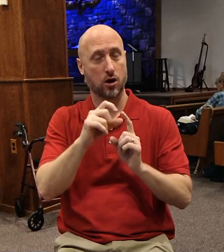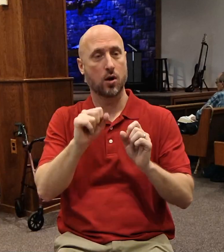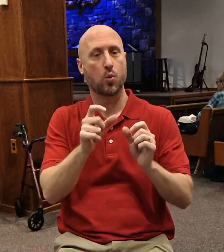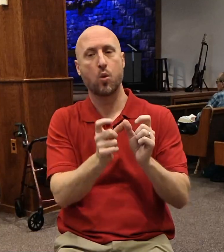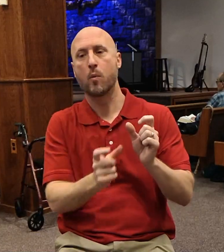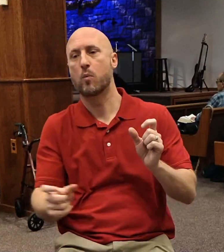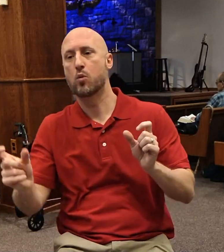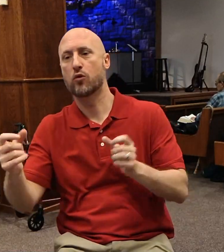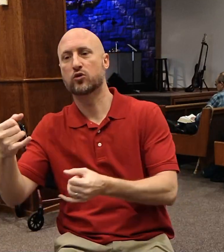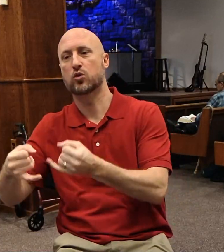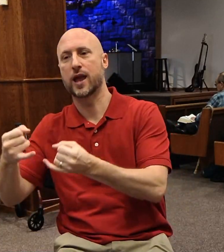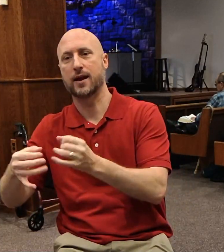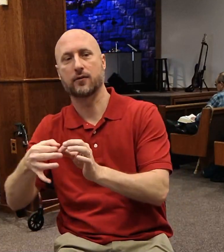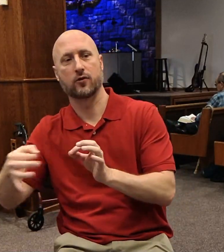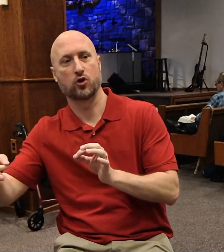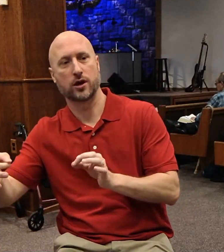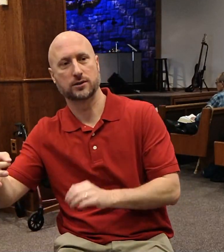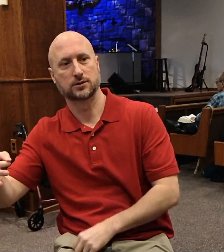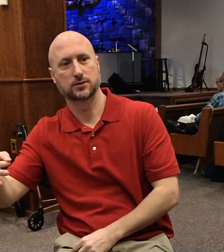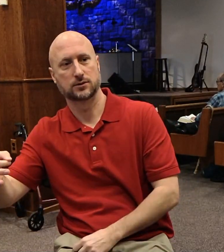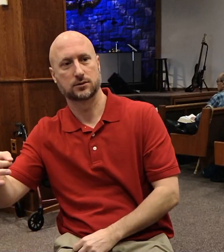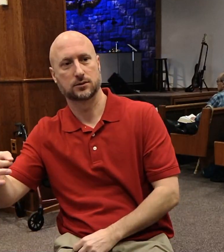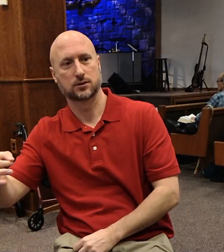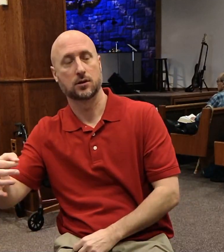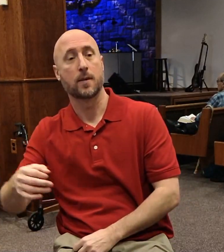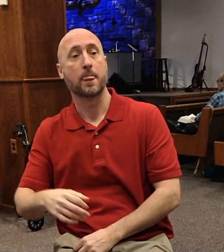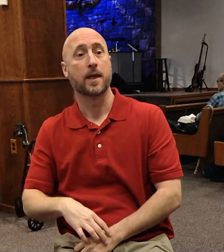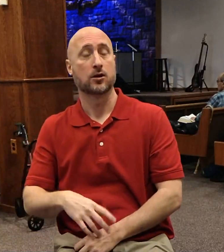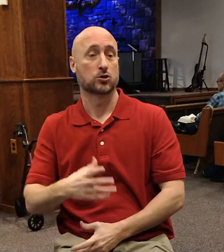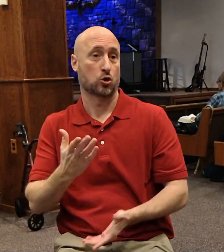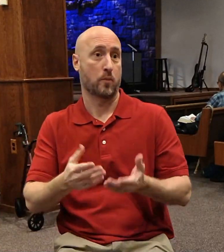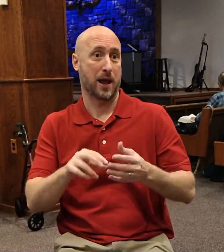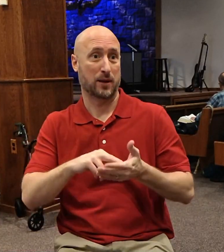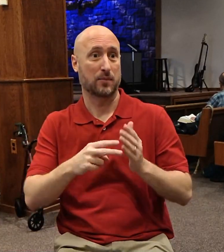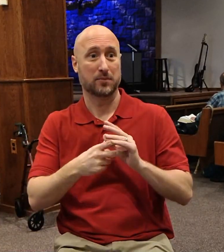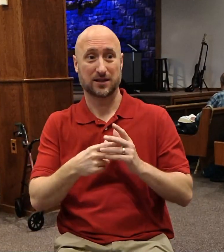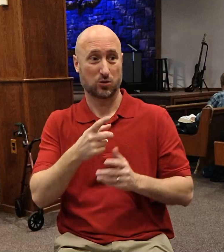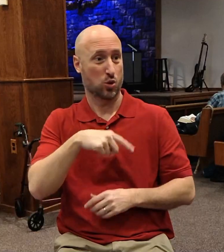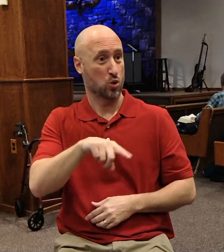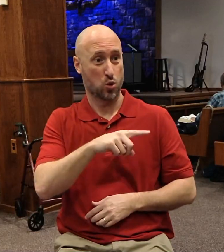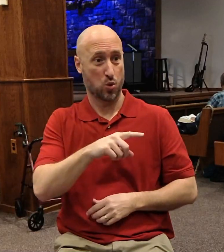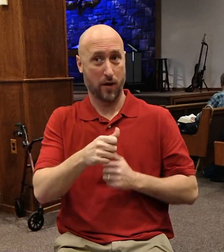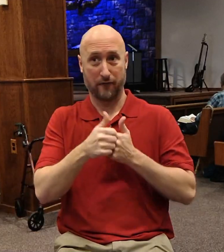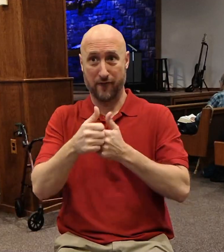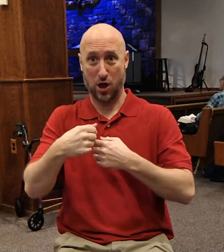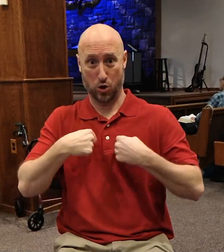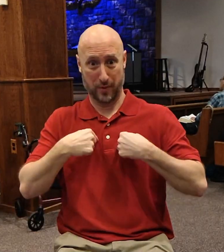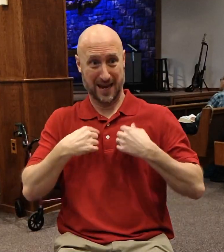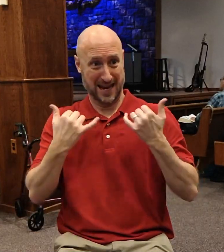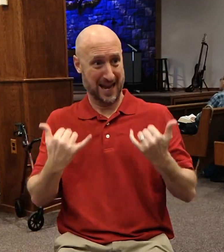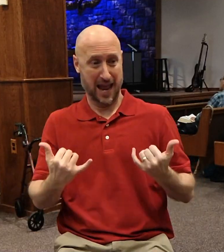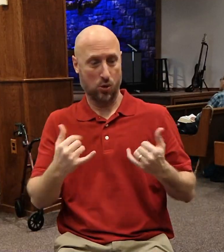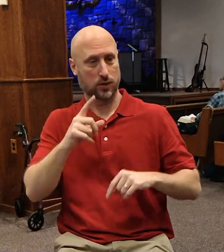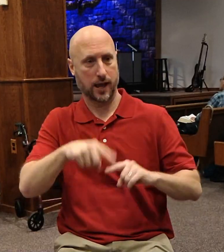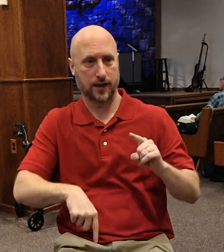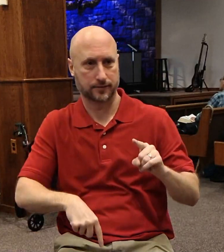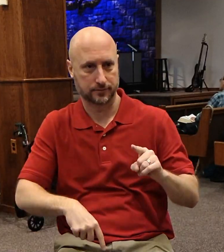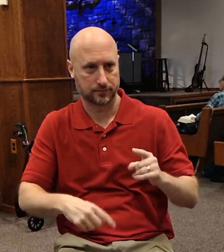phrase. So is it saying, you cannot follow me now, which is understandable.